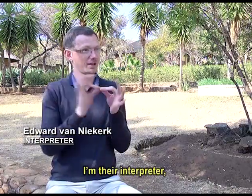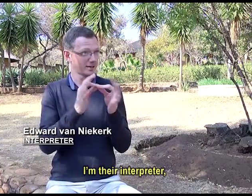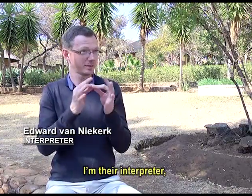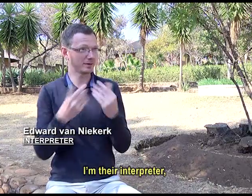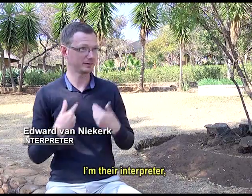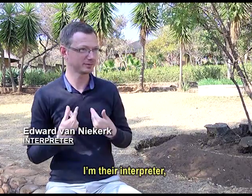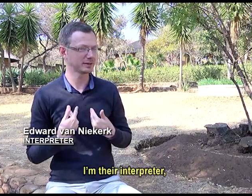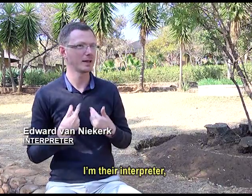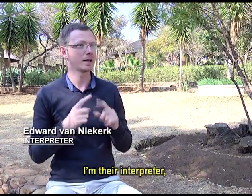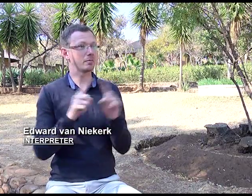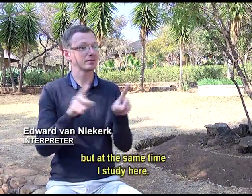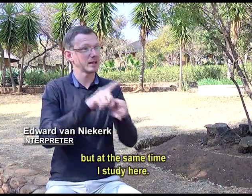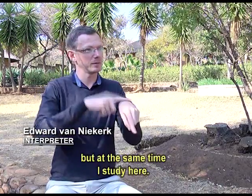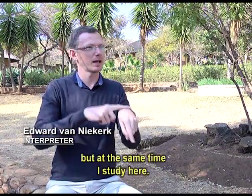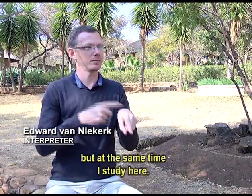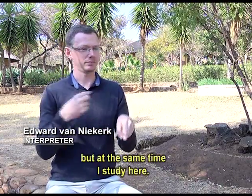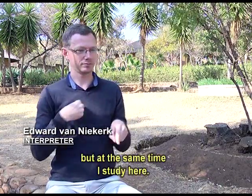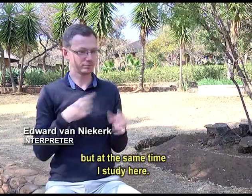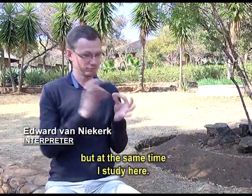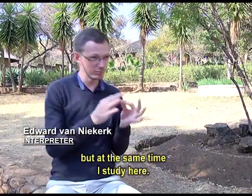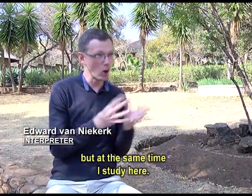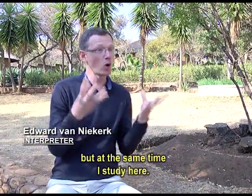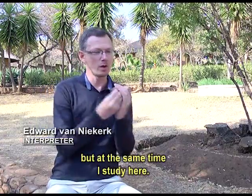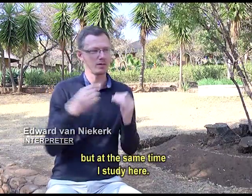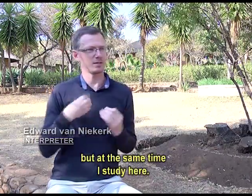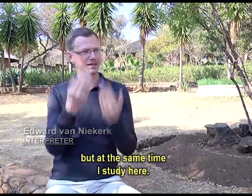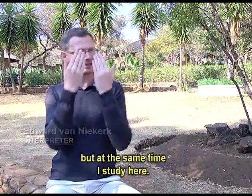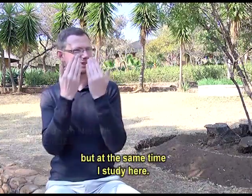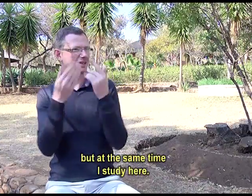I'm their interpreter, but at the same time, I study here.